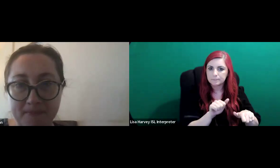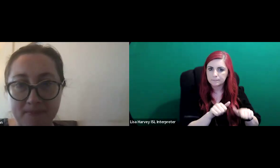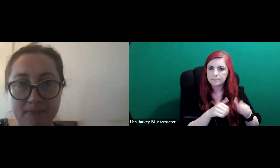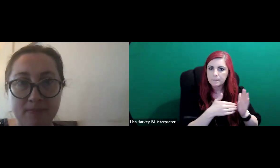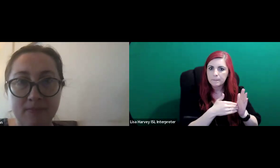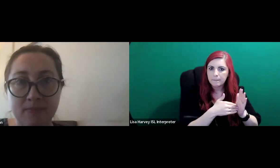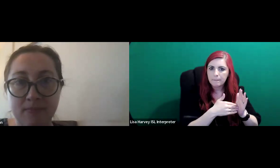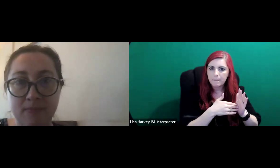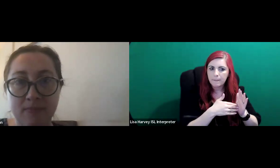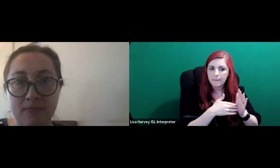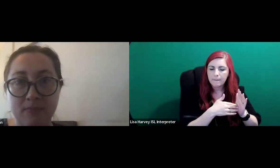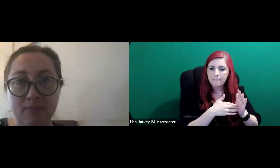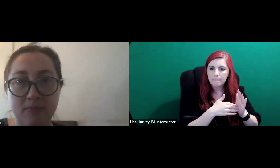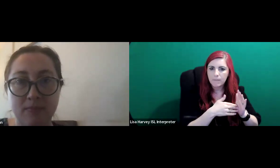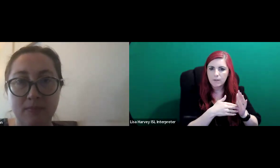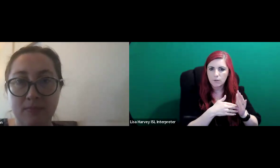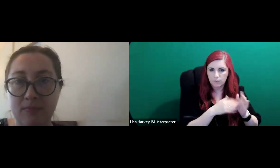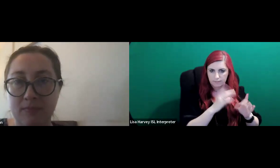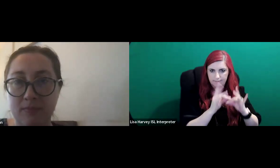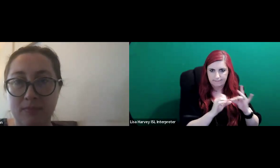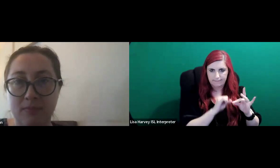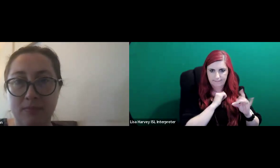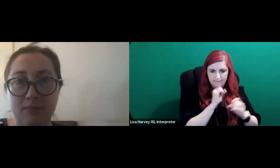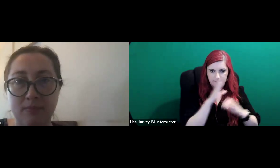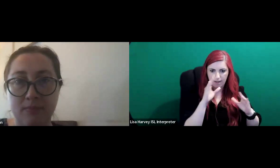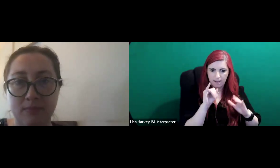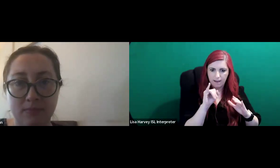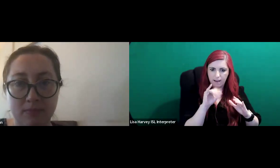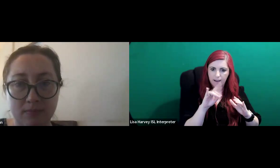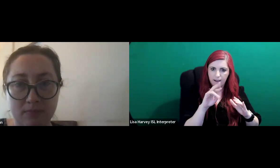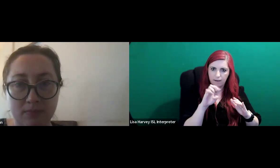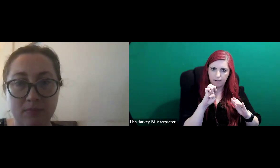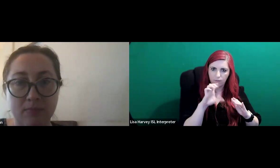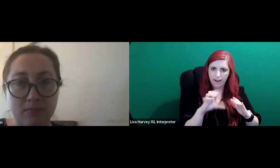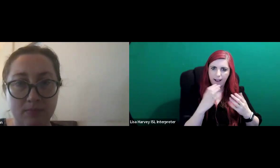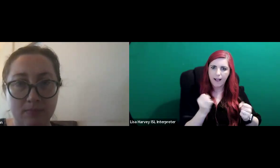that. So just to mention, first of all, that IREC has an information